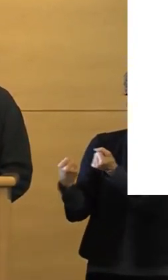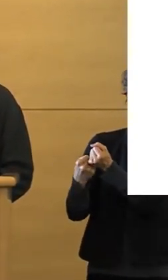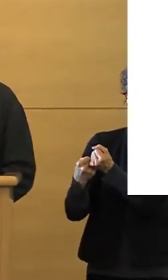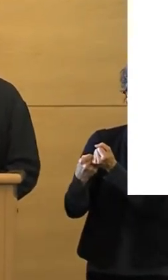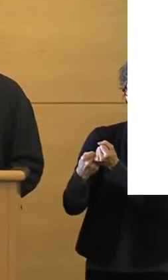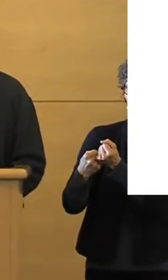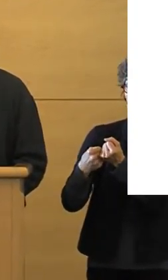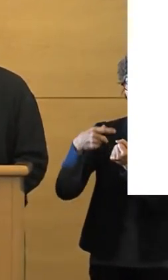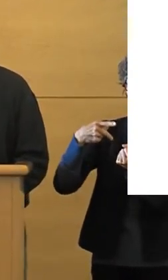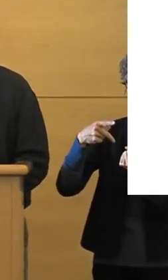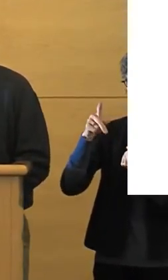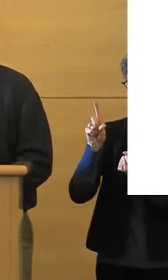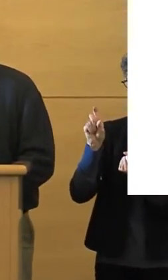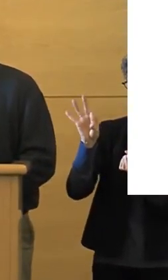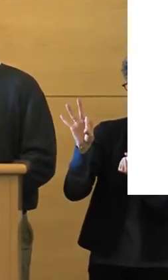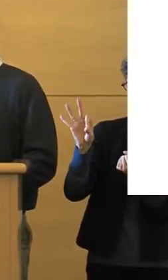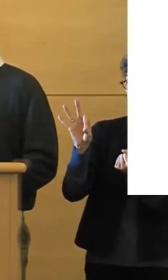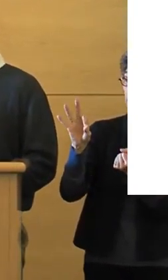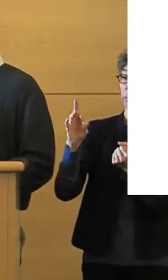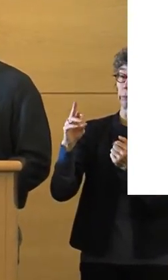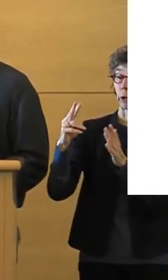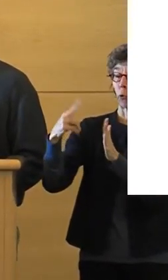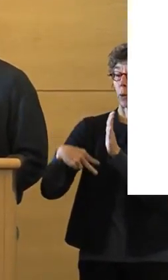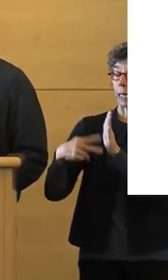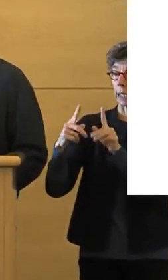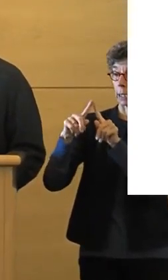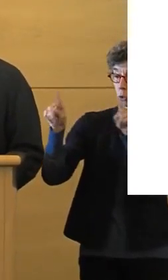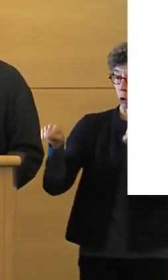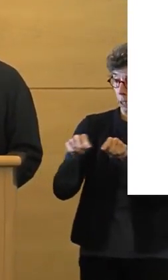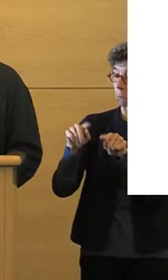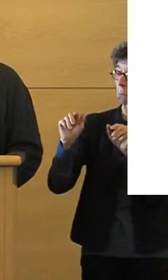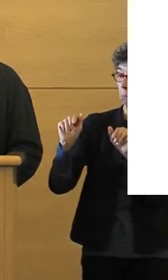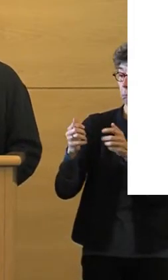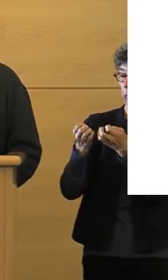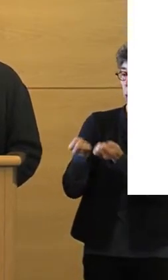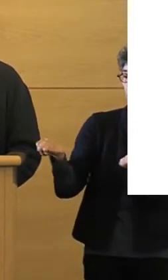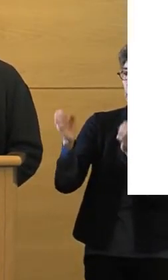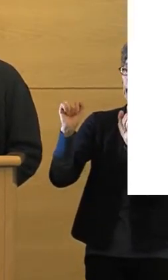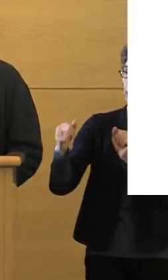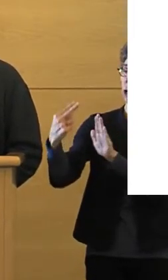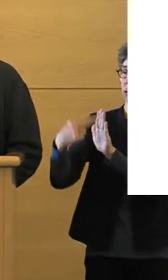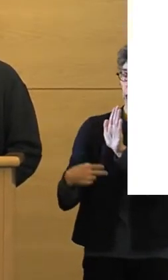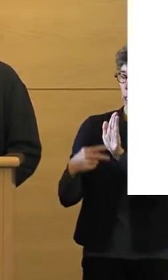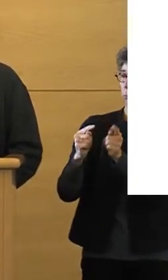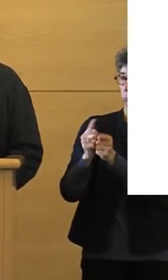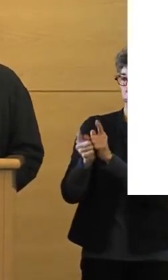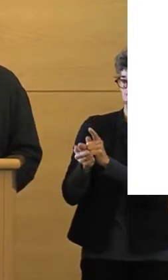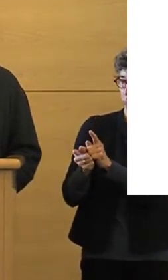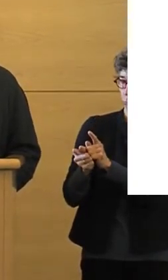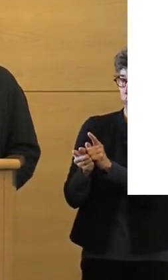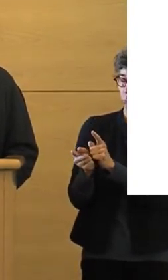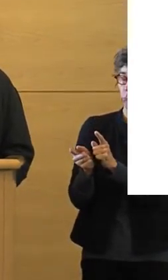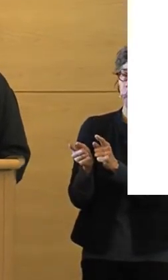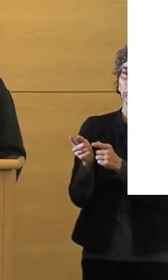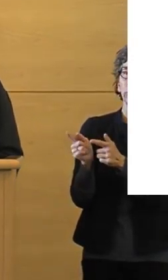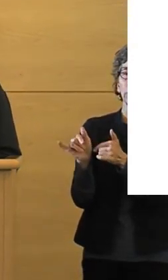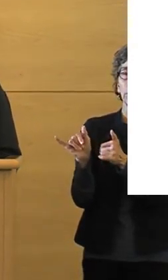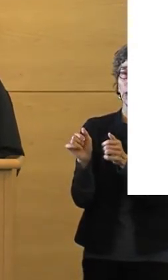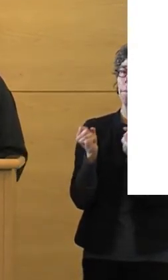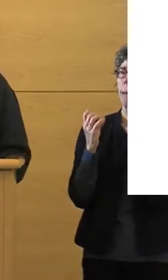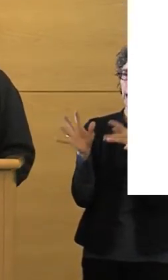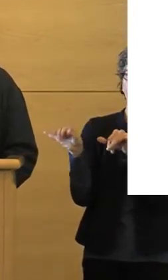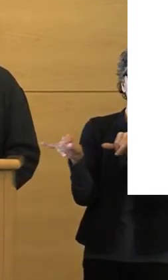So that was just a quick look. The question then, who's responsible for making PDFs accessible? Assistive